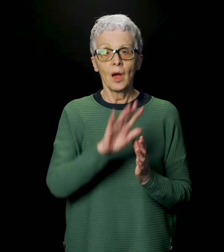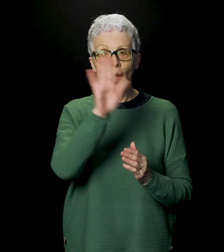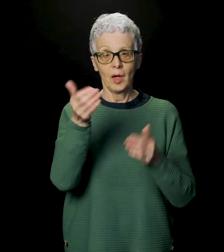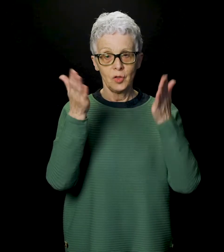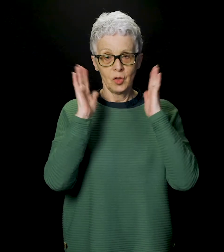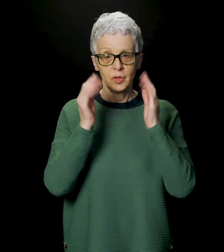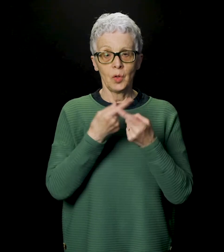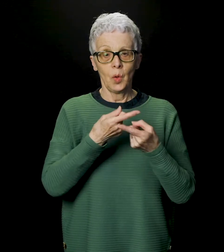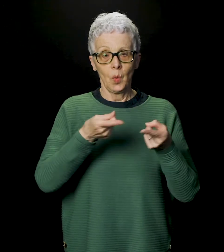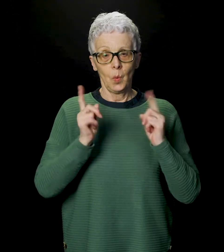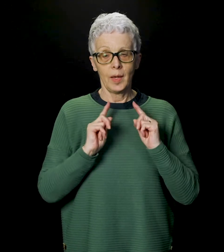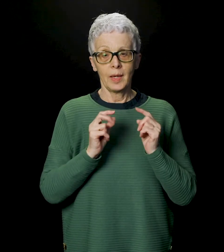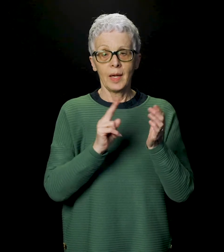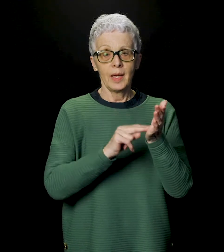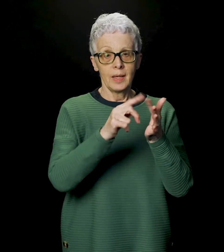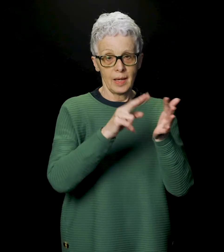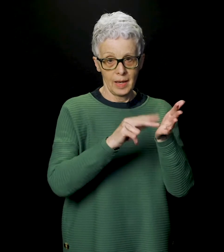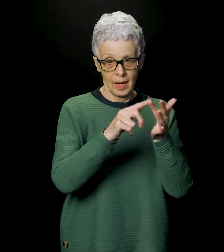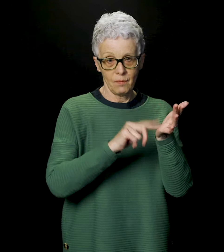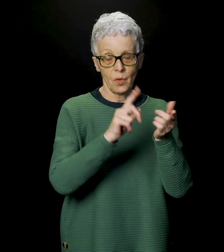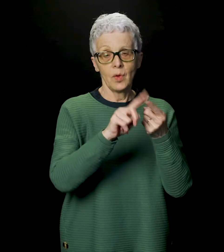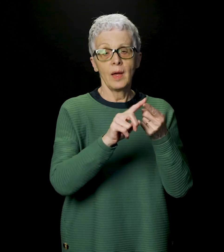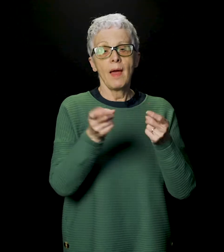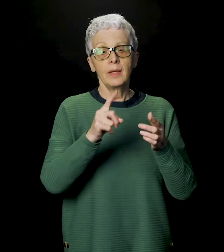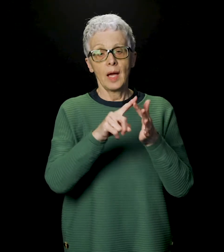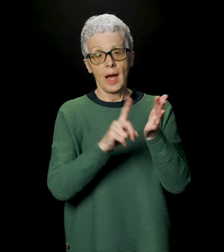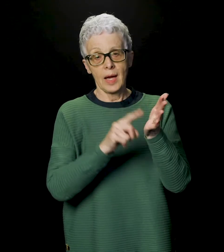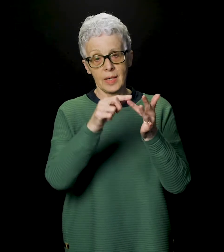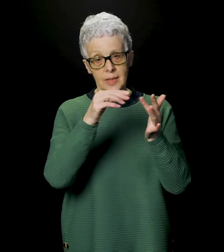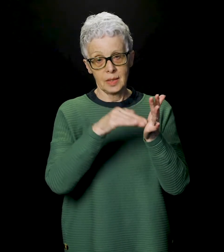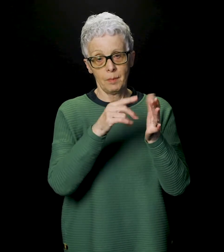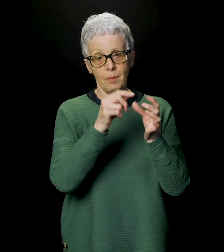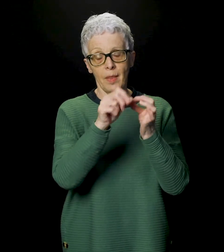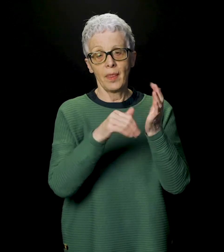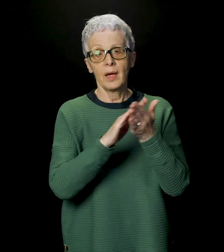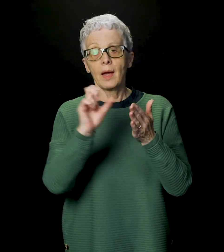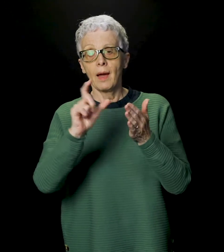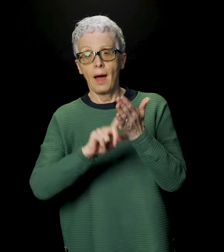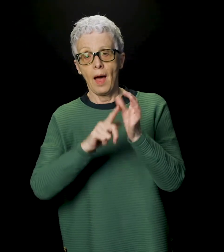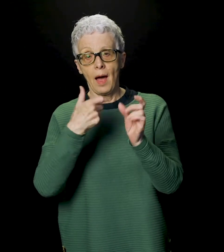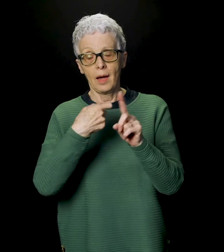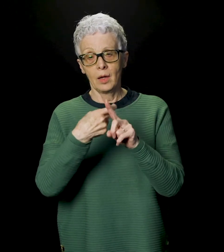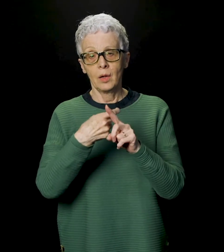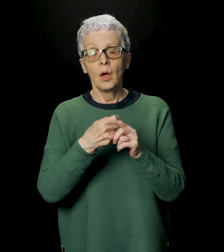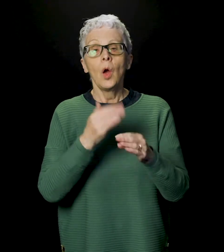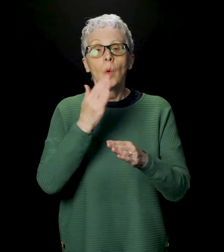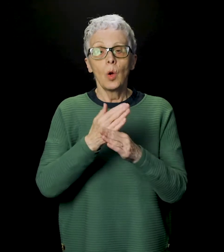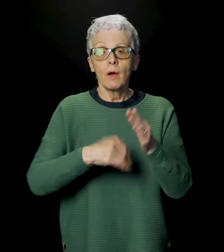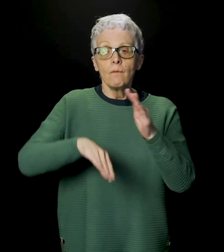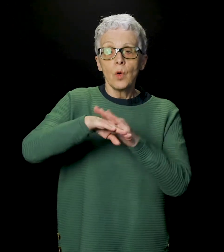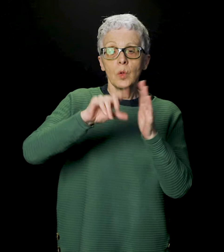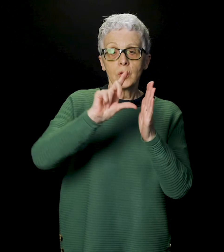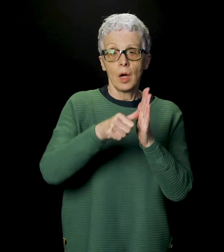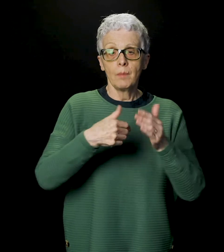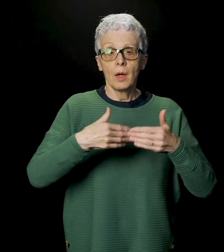Hey church, we're Neville and Elizabeth Clark, and we work as volunteers full-time with an